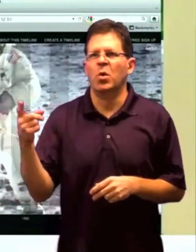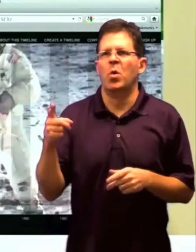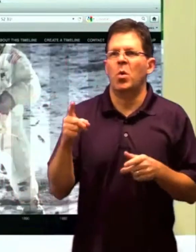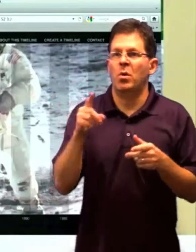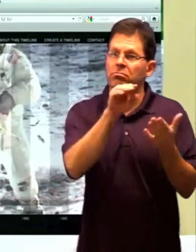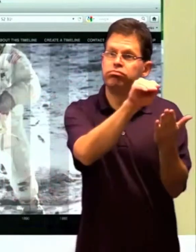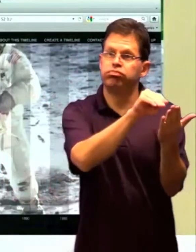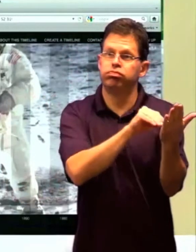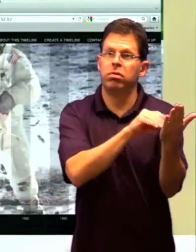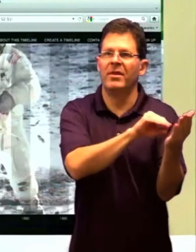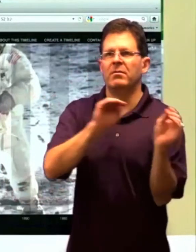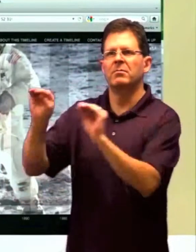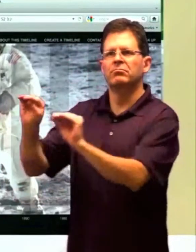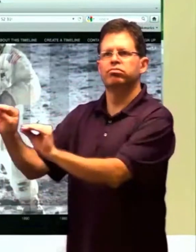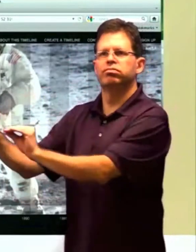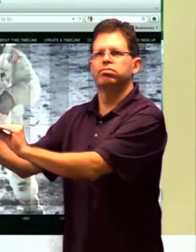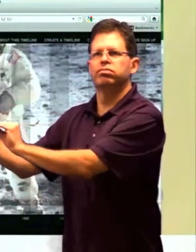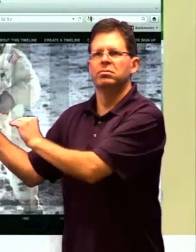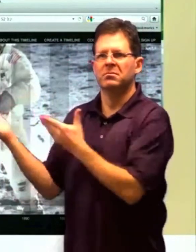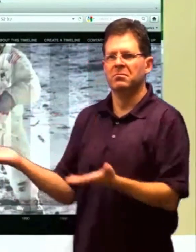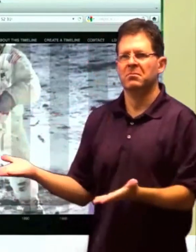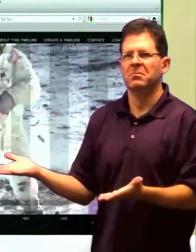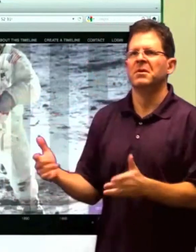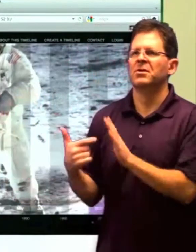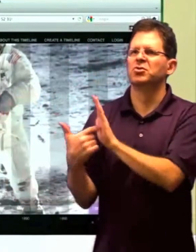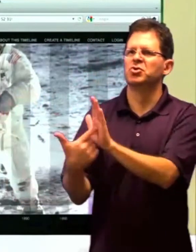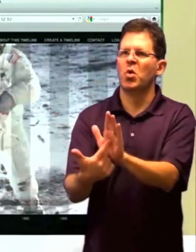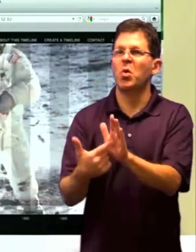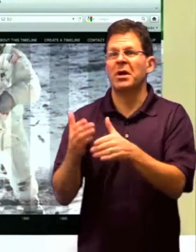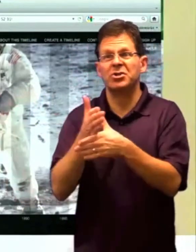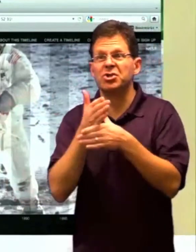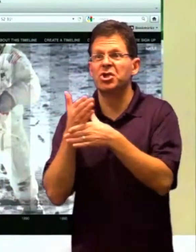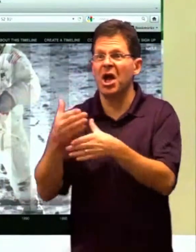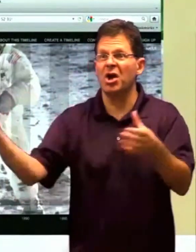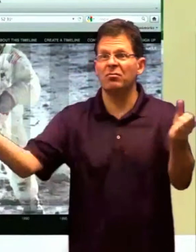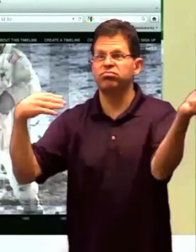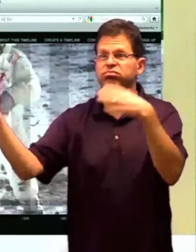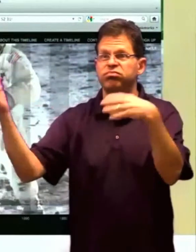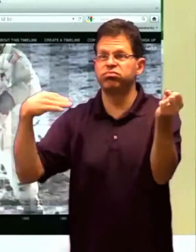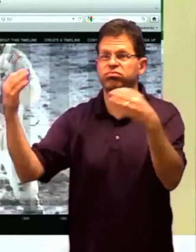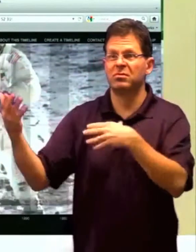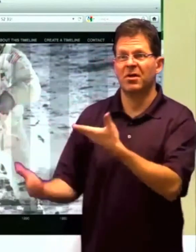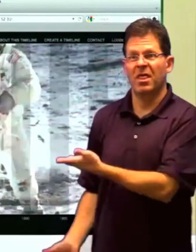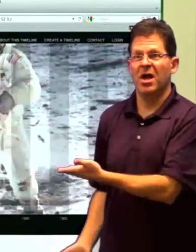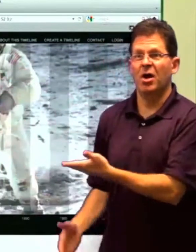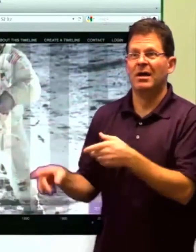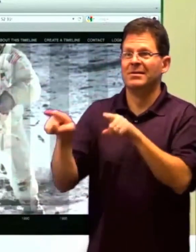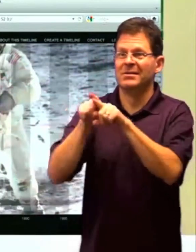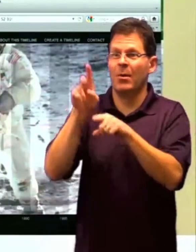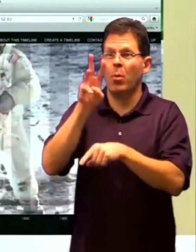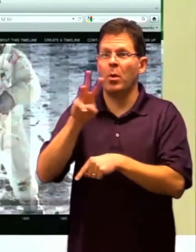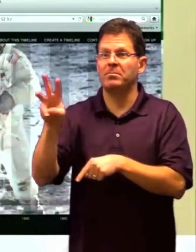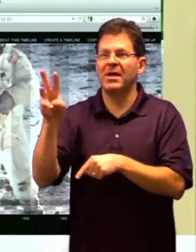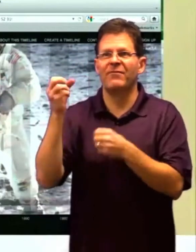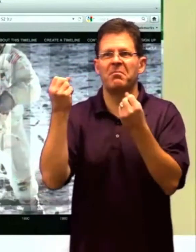This is a very good website. After the students are done with their timeline, they can upload their information here. And they can show and share with each other the things that they have.